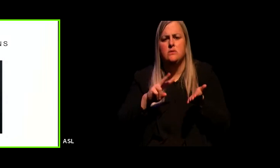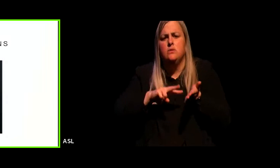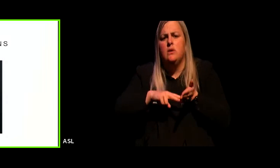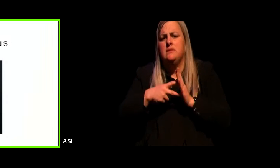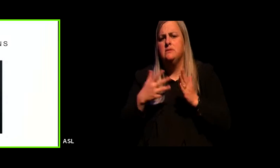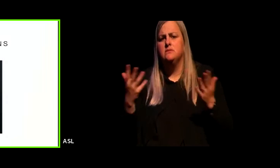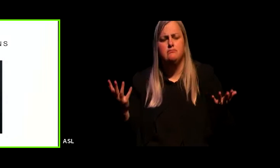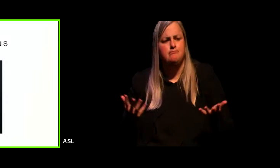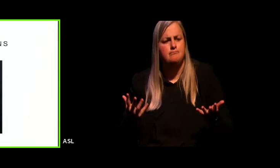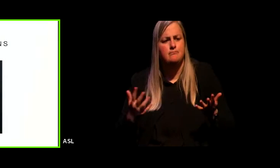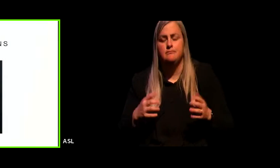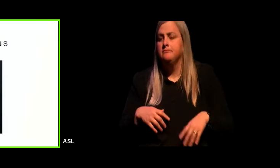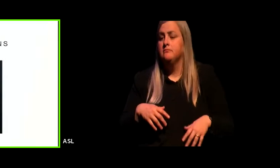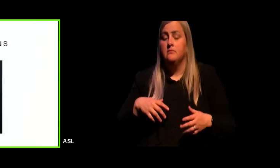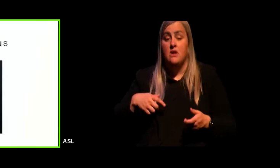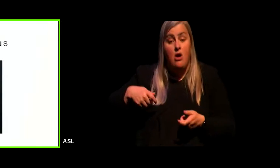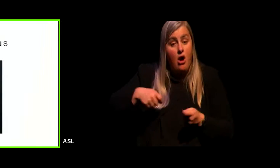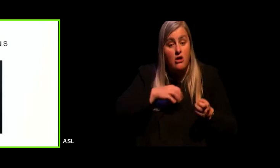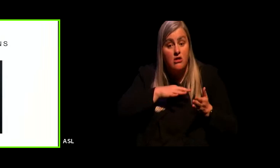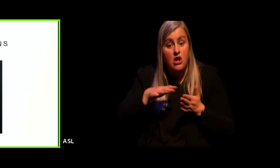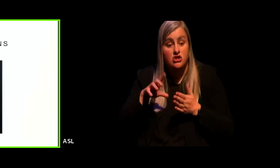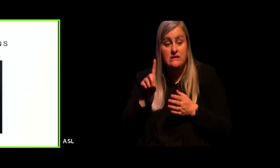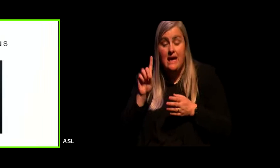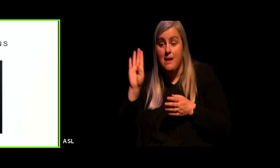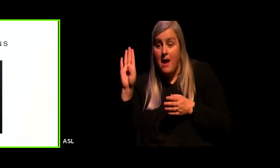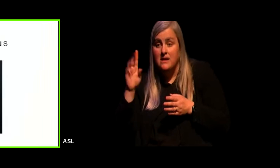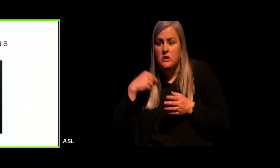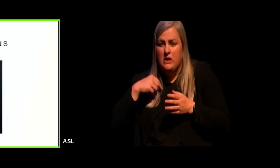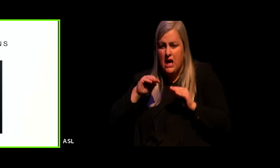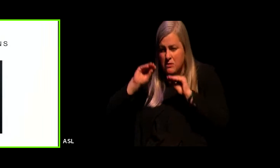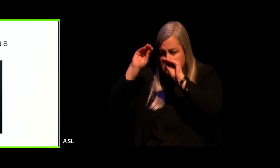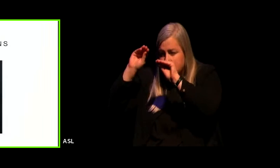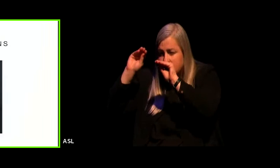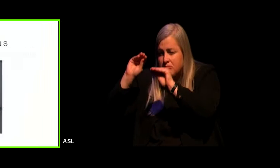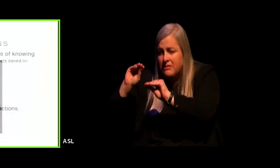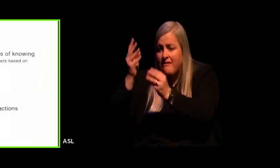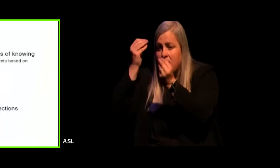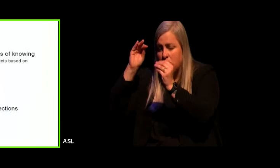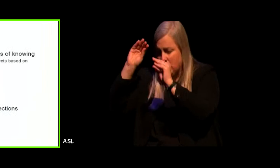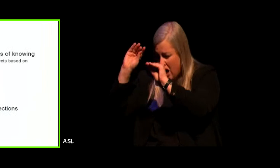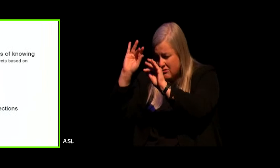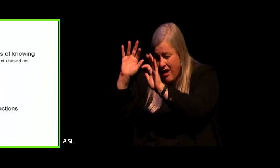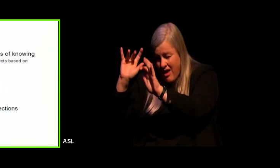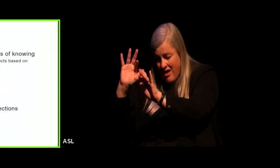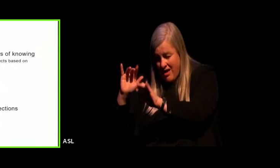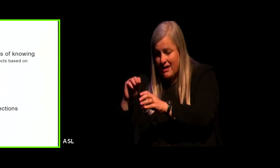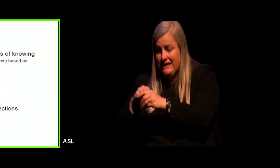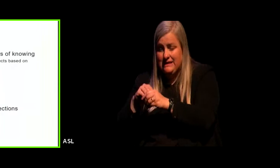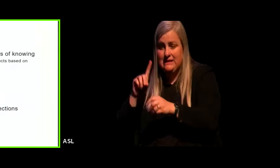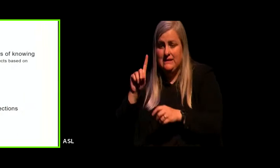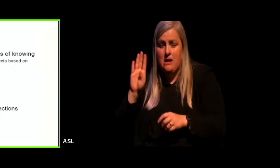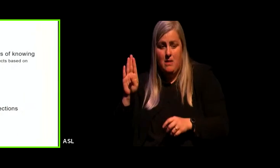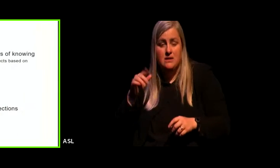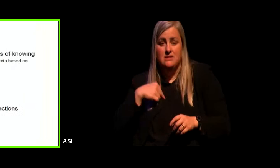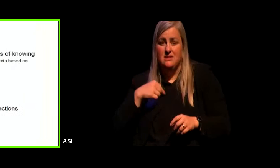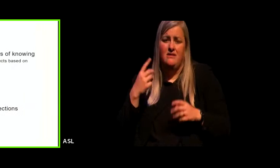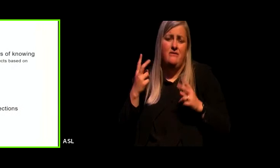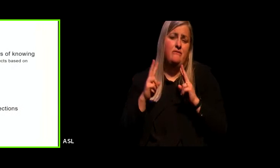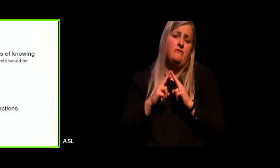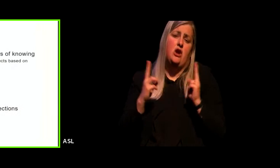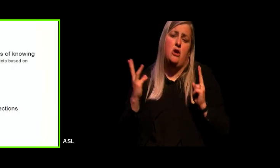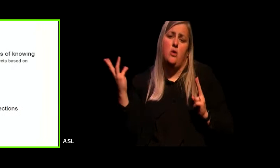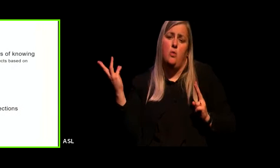archaeological databases, where we put all these measurements and this data and this information we gather, are very Western. They're very